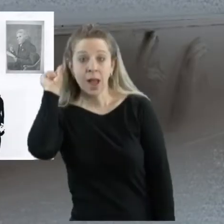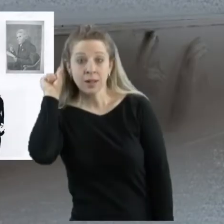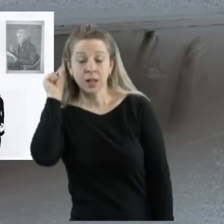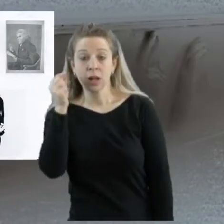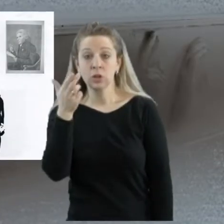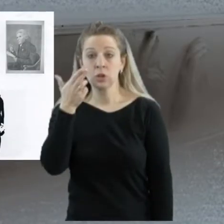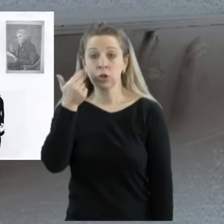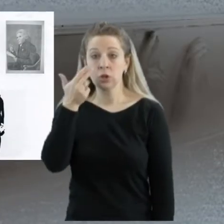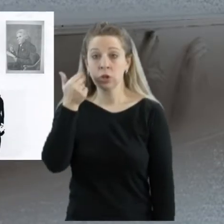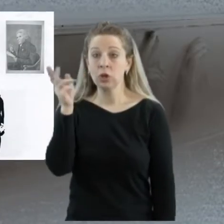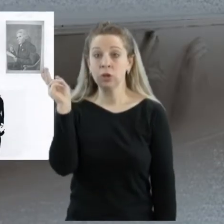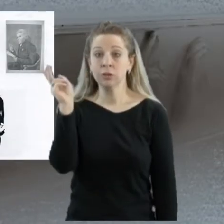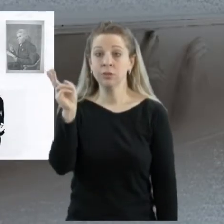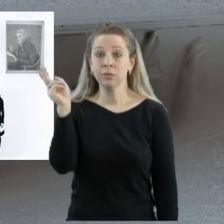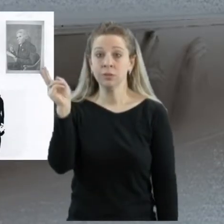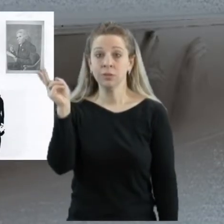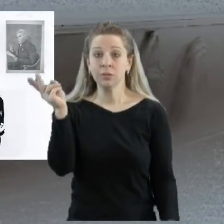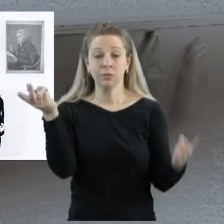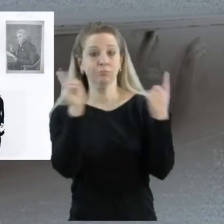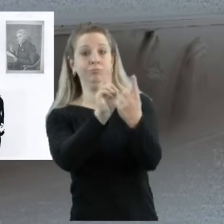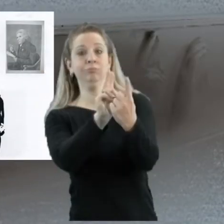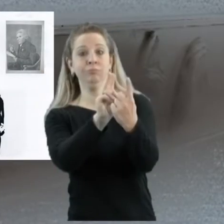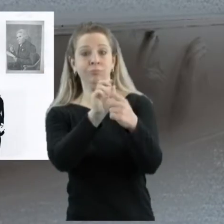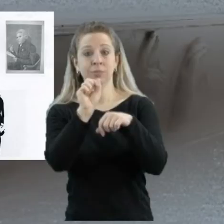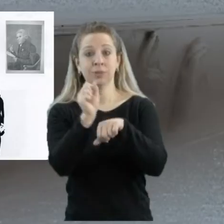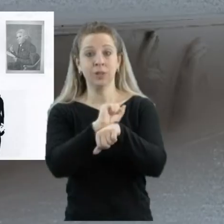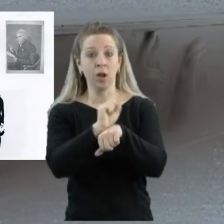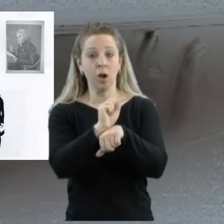Gallaudet and Claire met with Sicard.